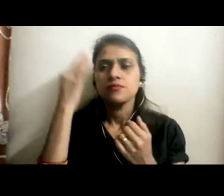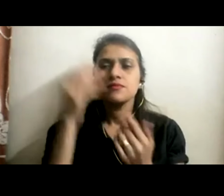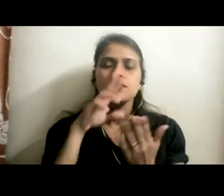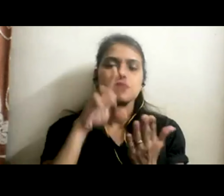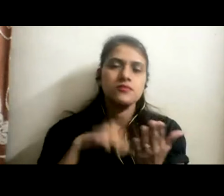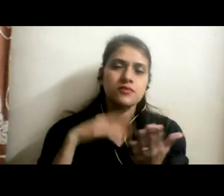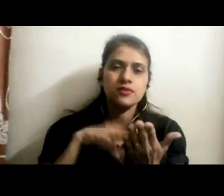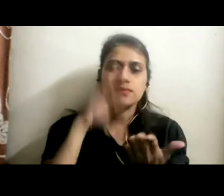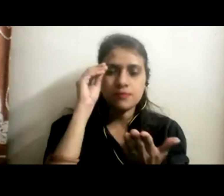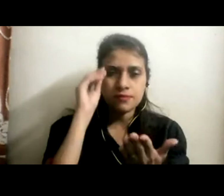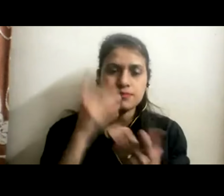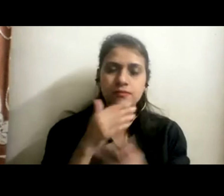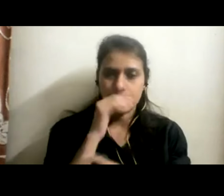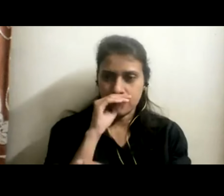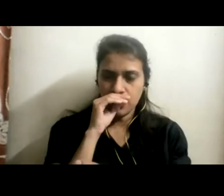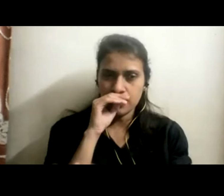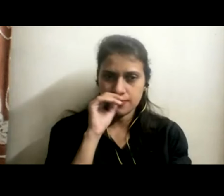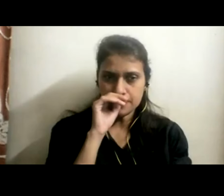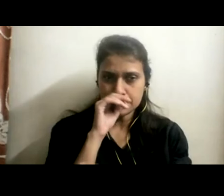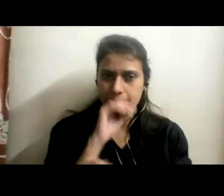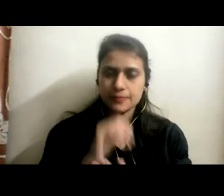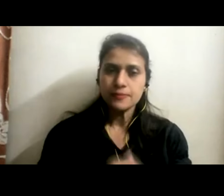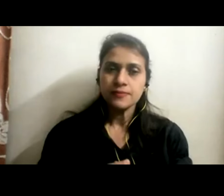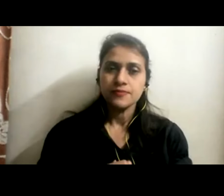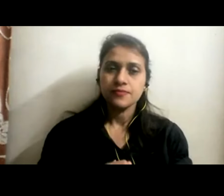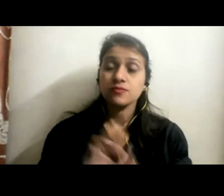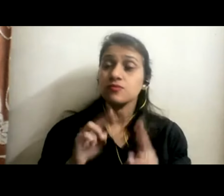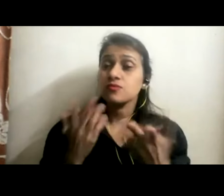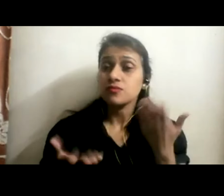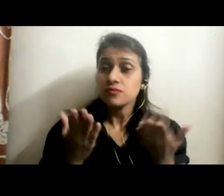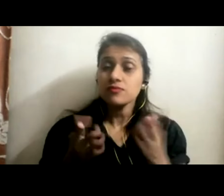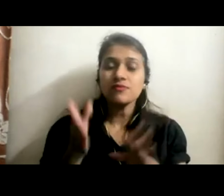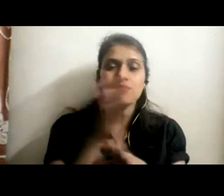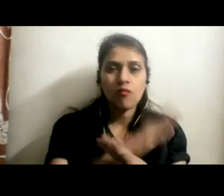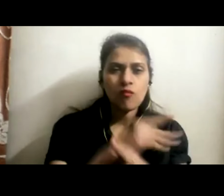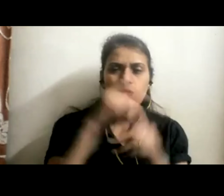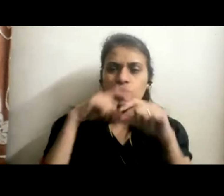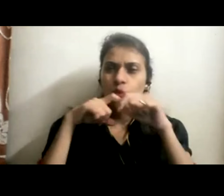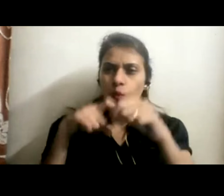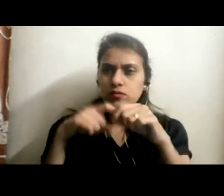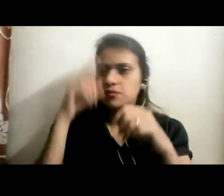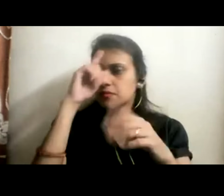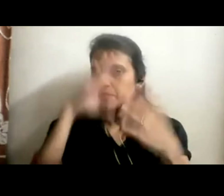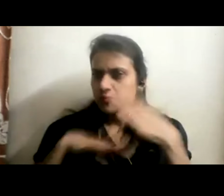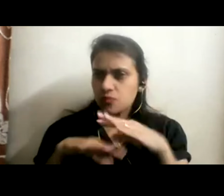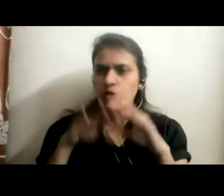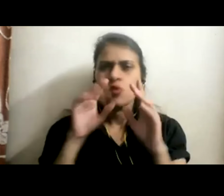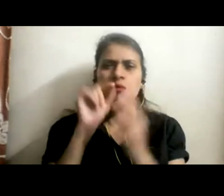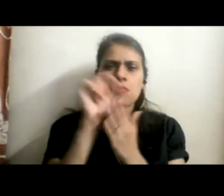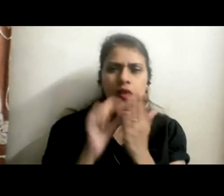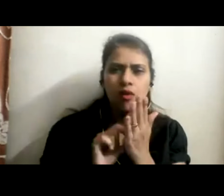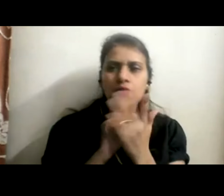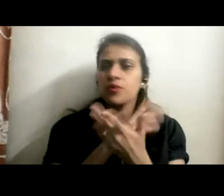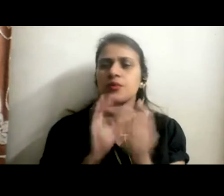very open kind of an observation where you do not actually have any set of questions or things to note or